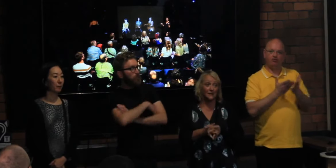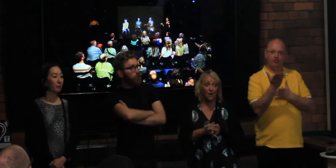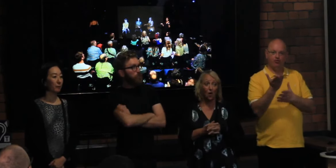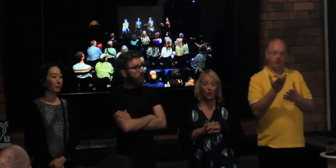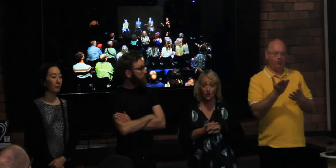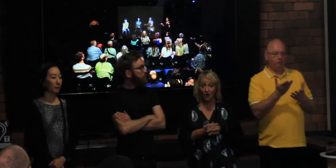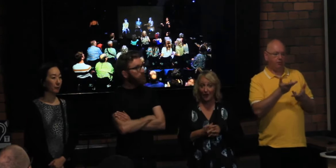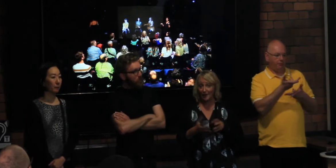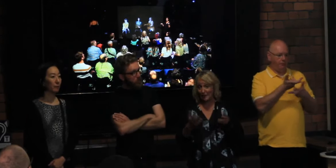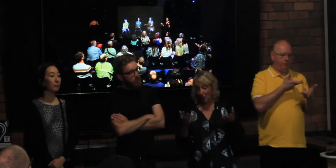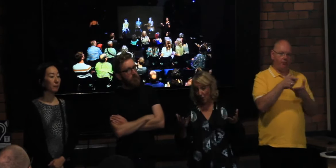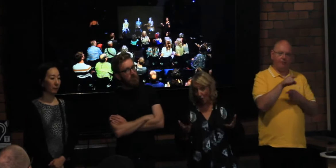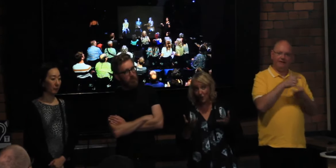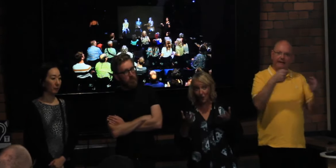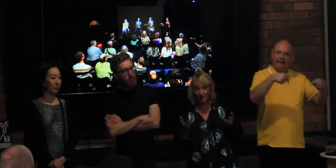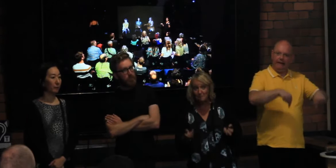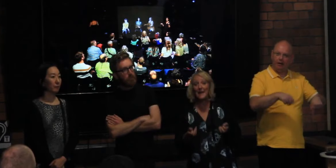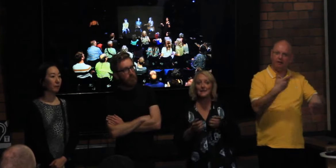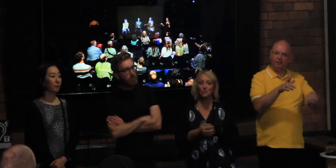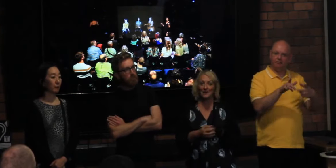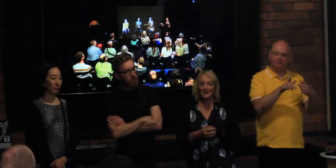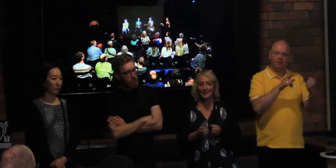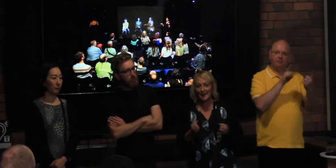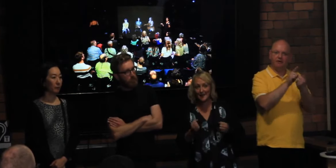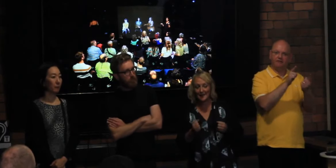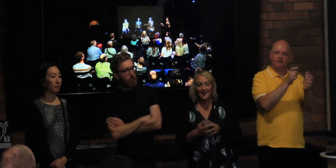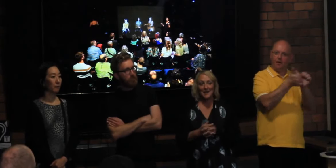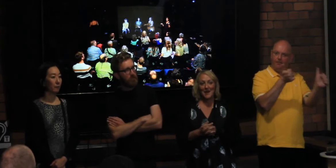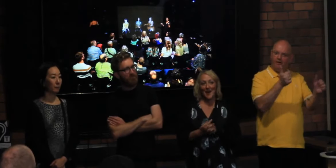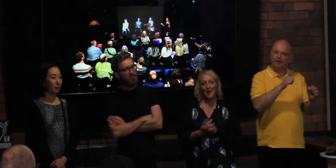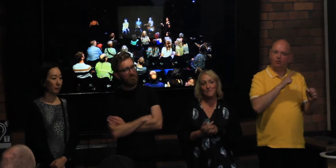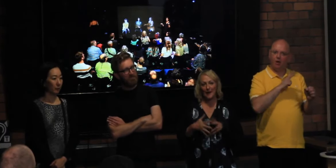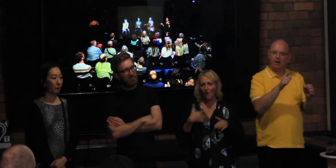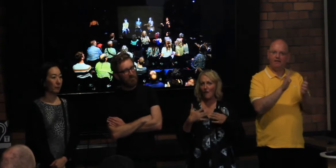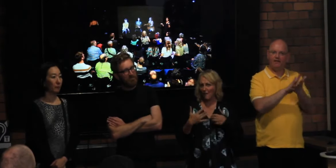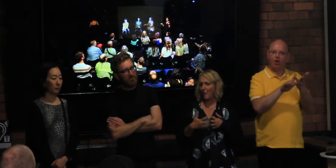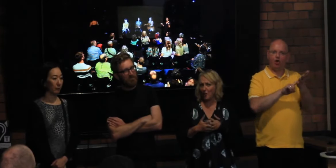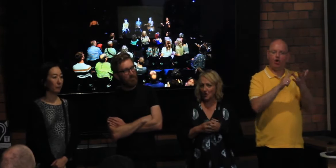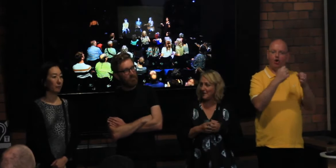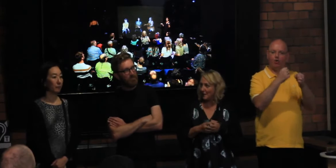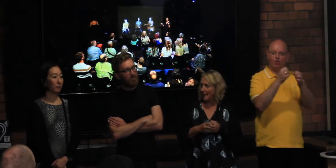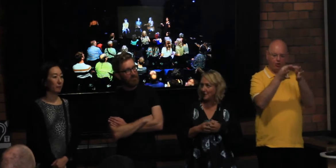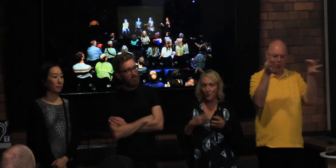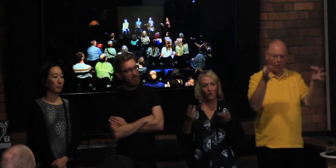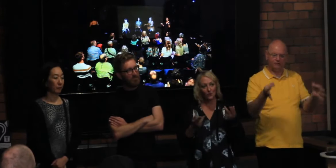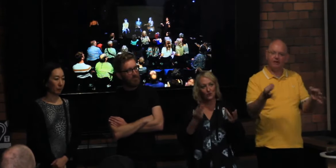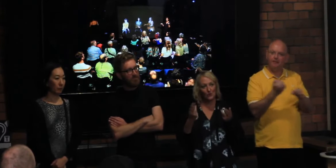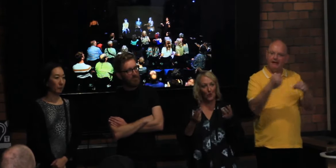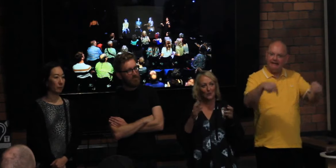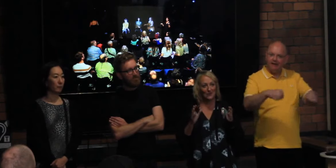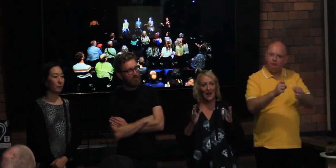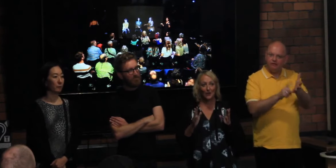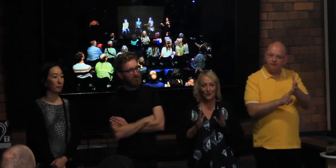met Holotronica. So Holo-Gauze is made in Bristol. But I got very, very precious about it, but we've got